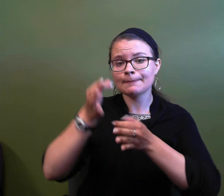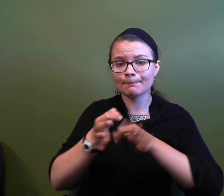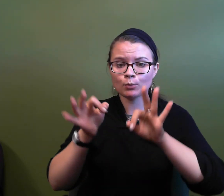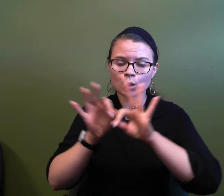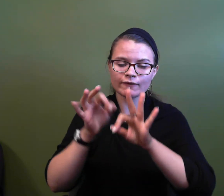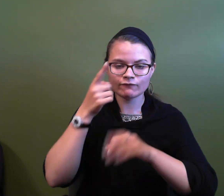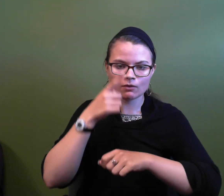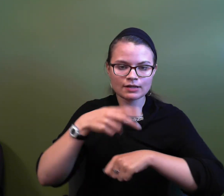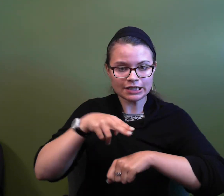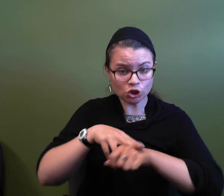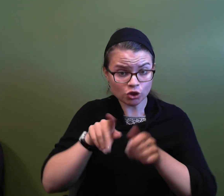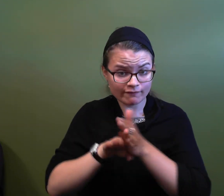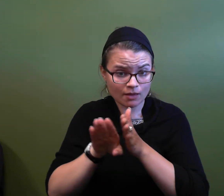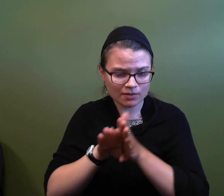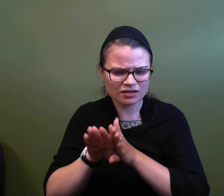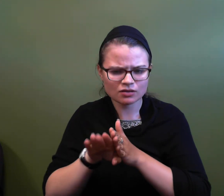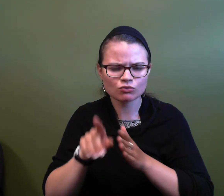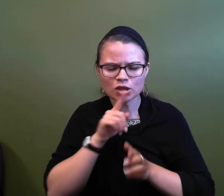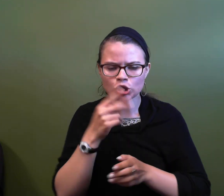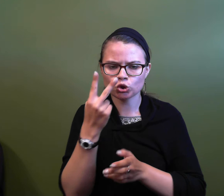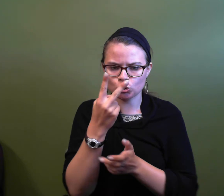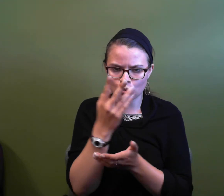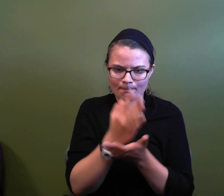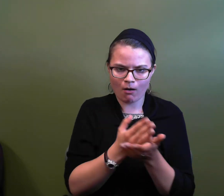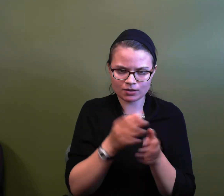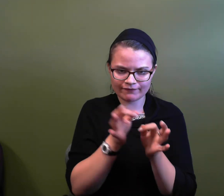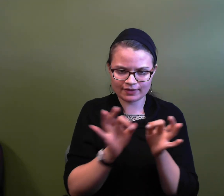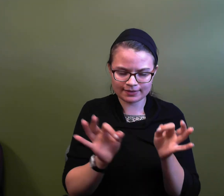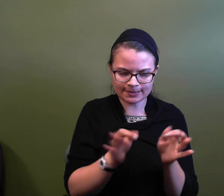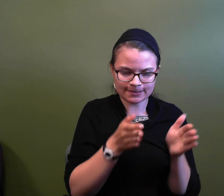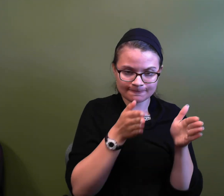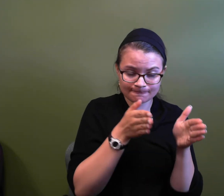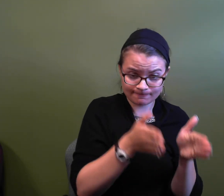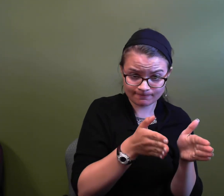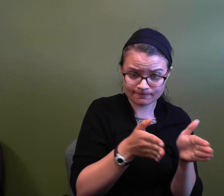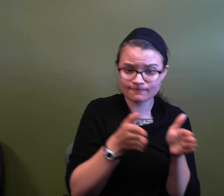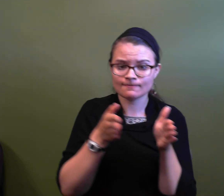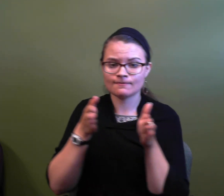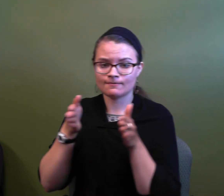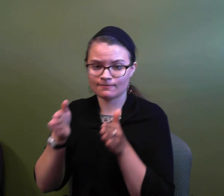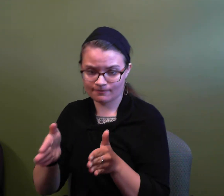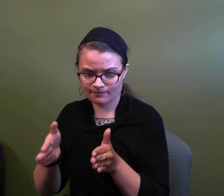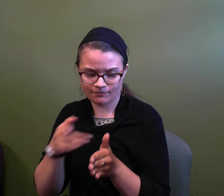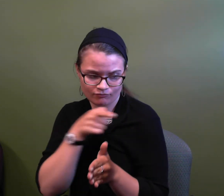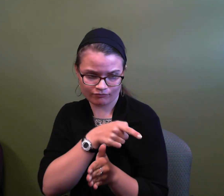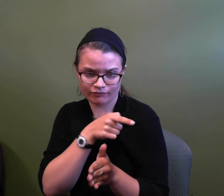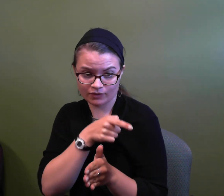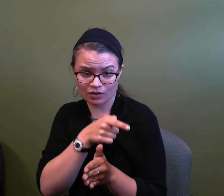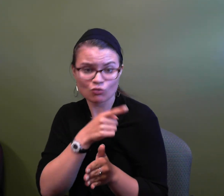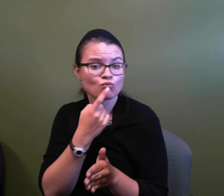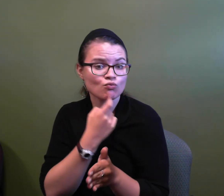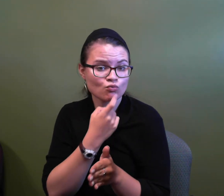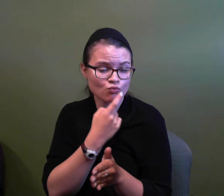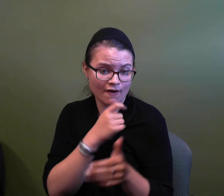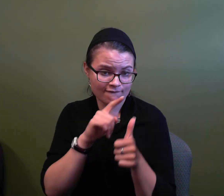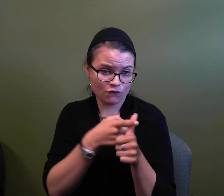sentence. I think education has a far greater impact. So the first part of the sentence is in red, and it's the although